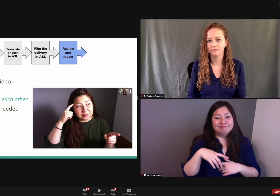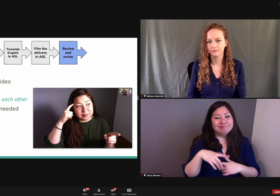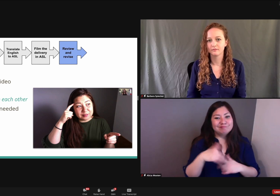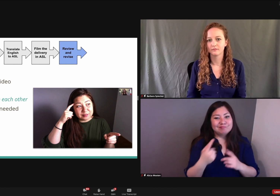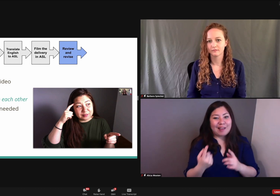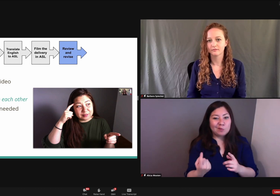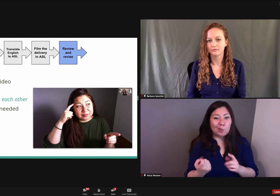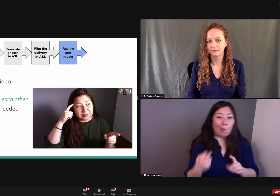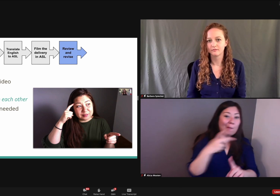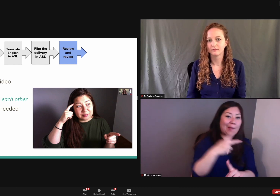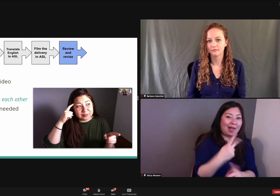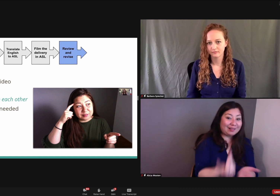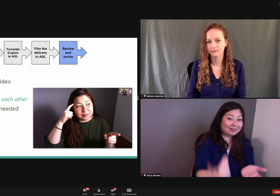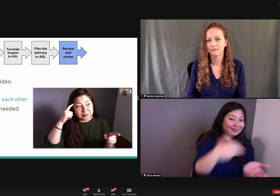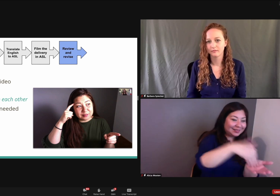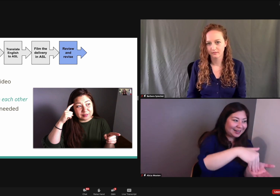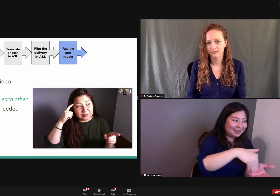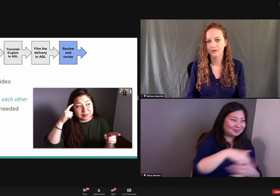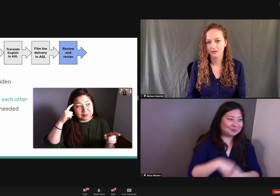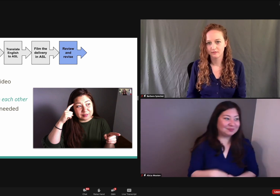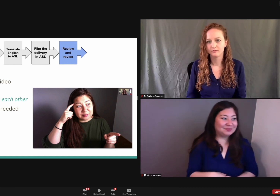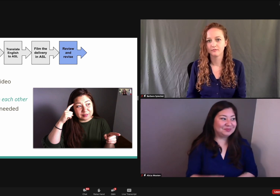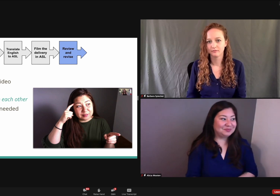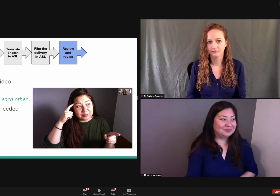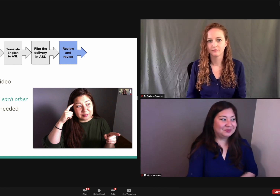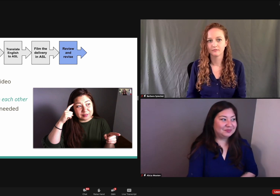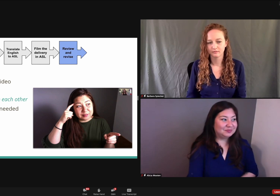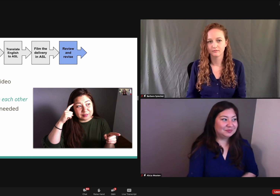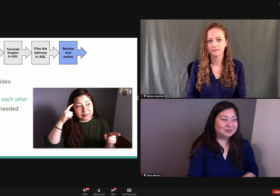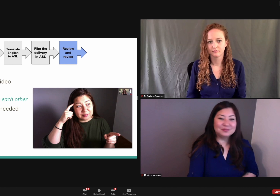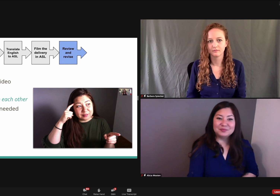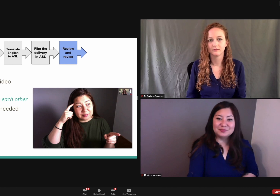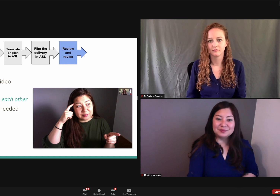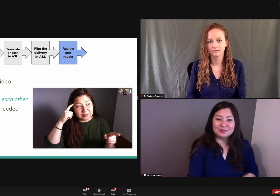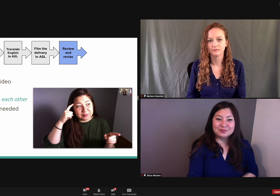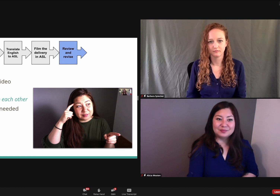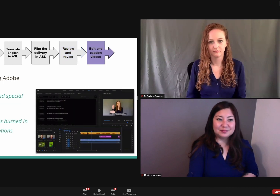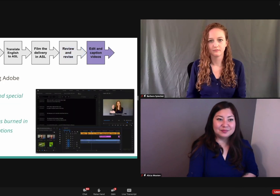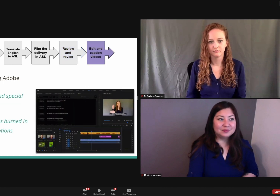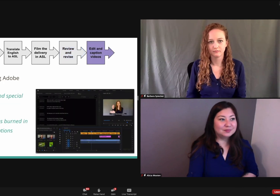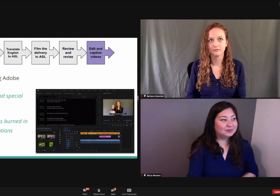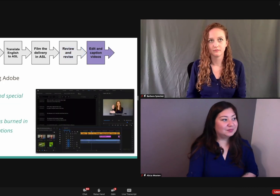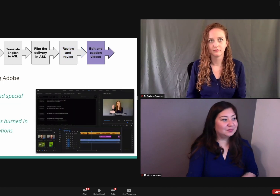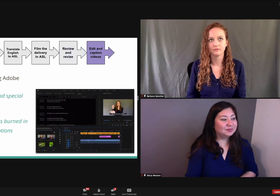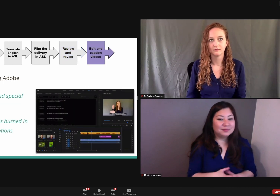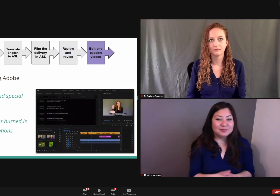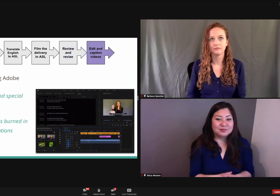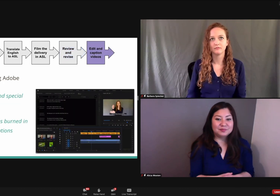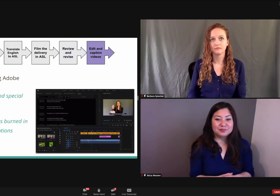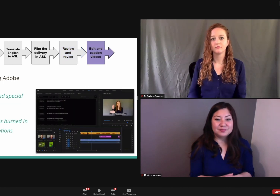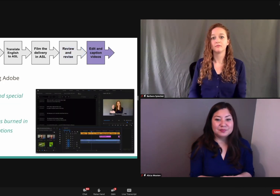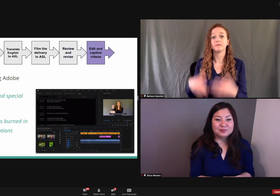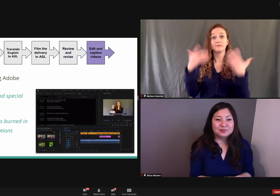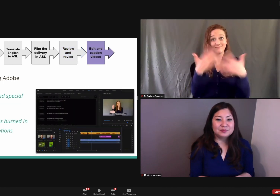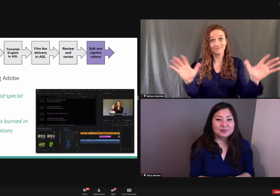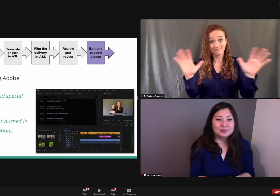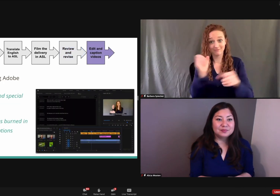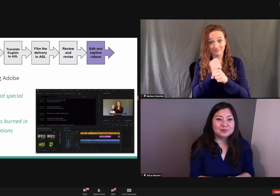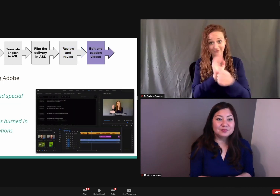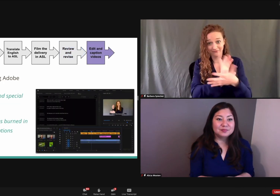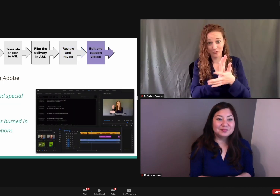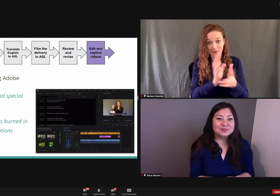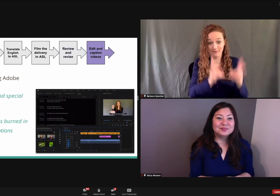concept is, and then express it in an artistic way, as I said. So next slide